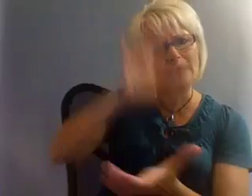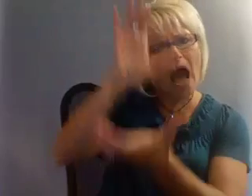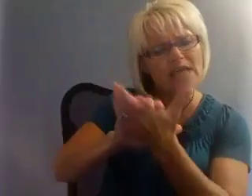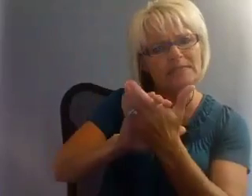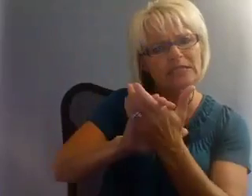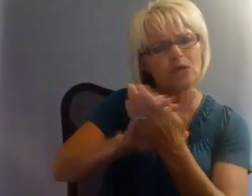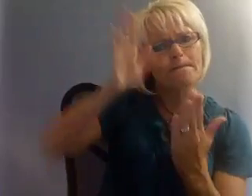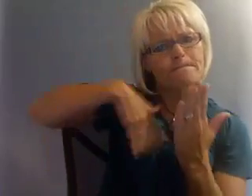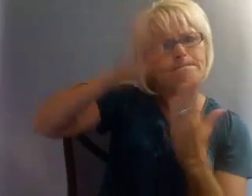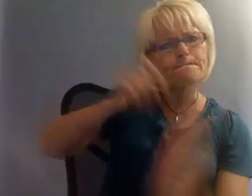doesn't do it. He walks in every day.